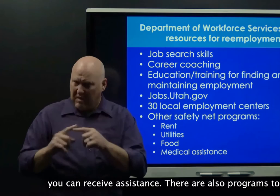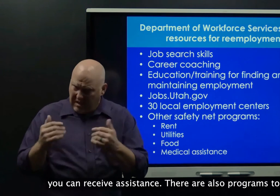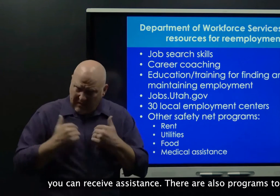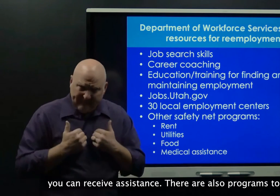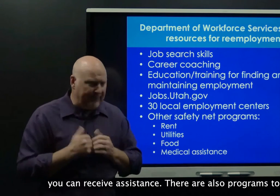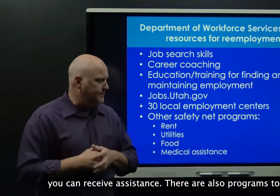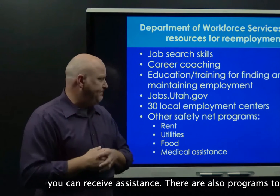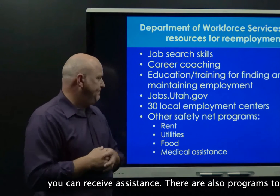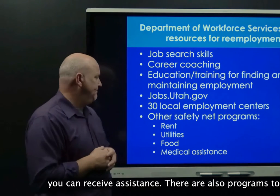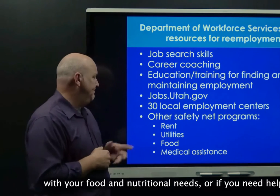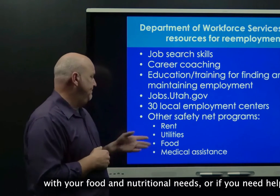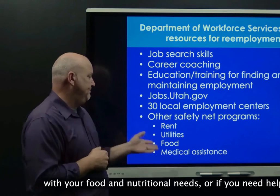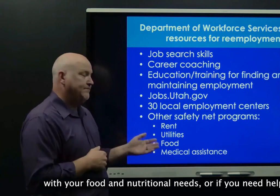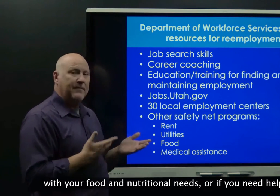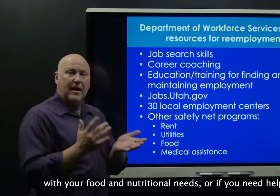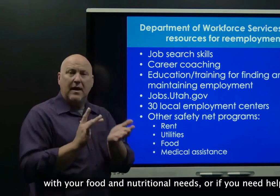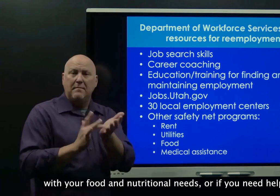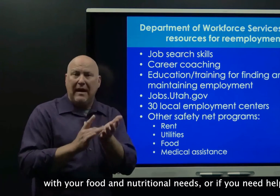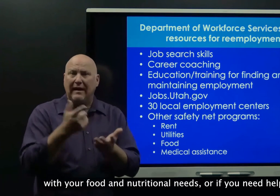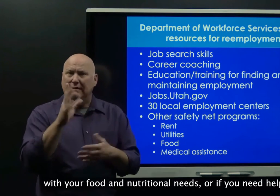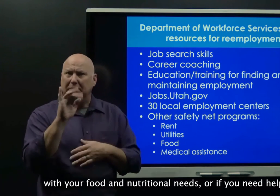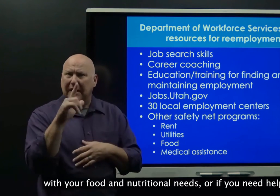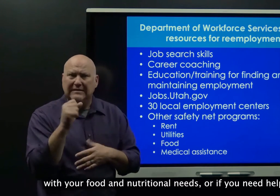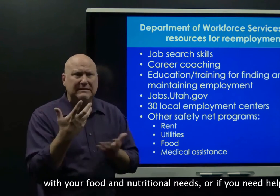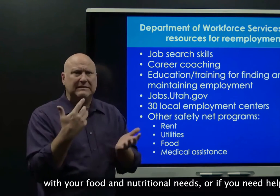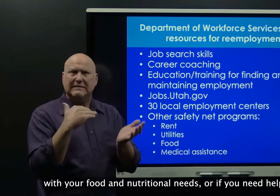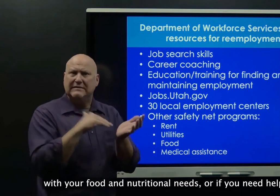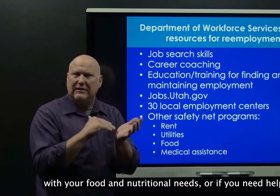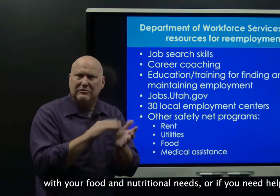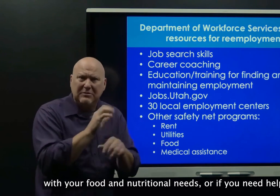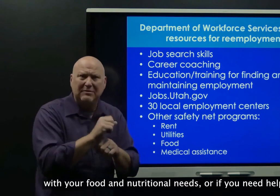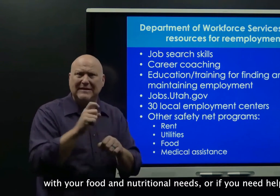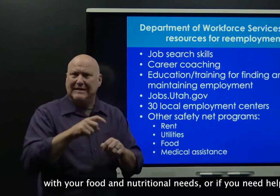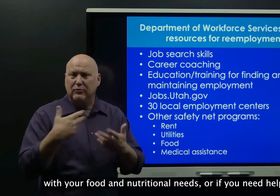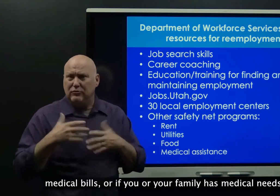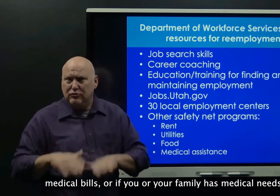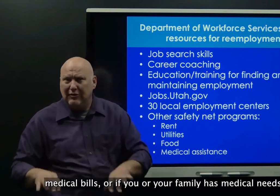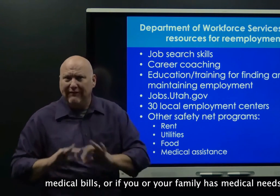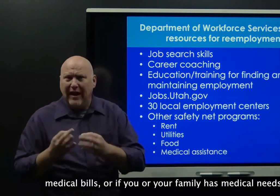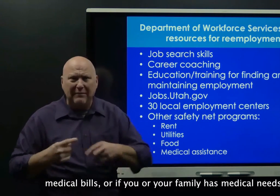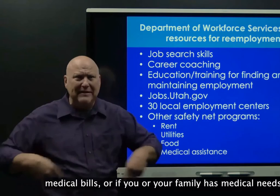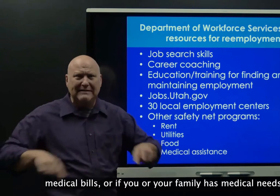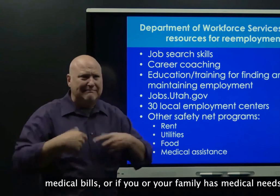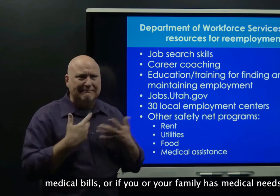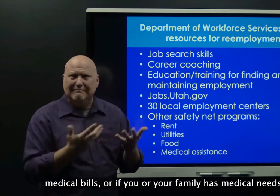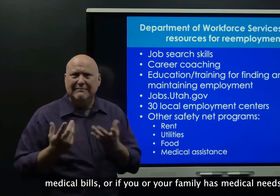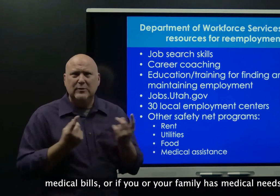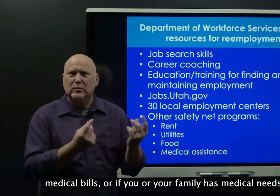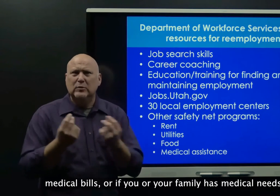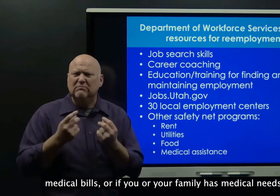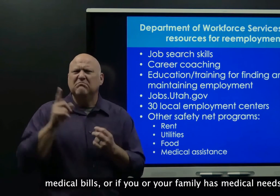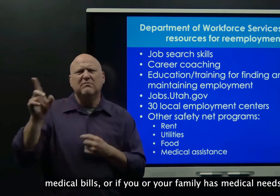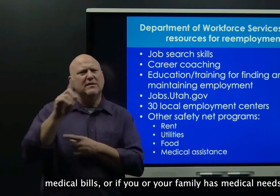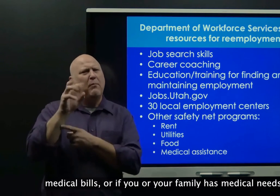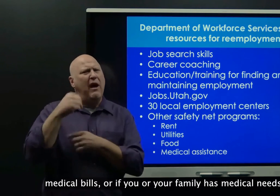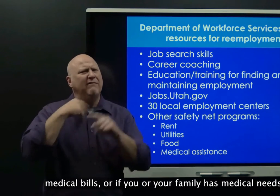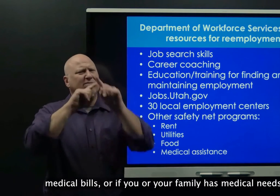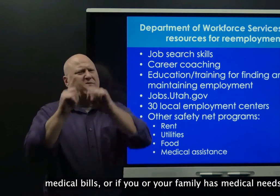also programs to help with your food and nutritional needs. If you need help with medical bills, or if you or your family has medical needs, start